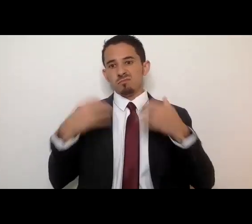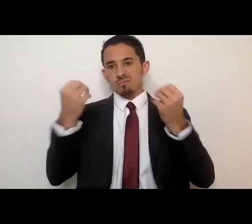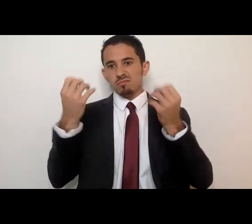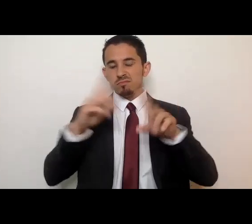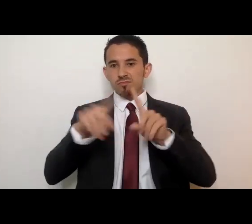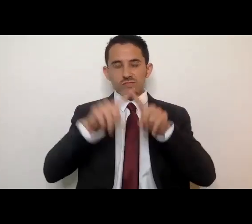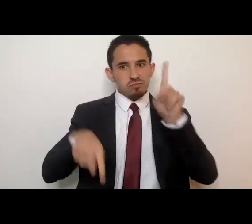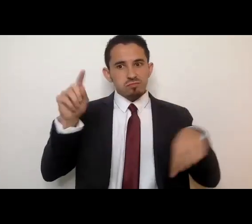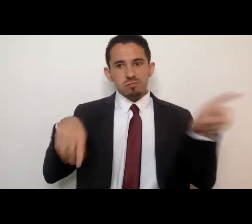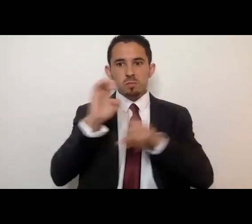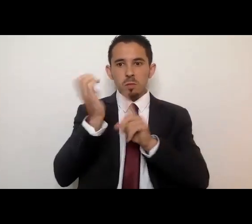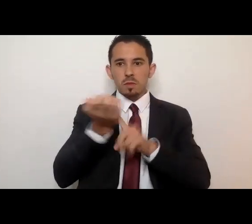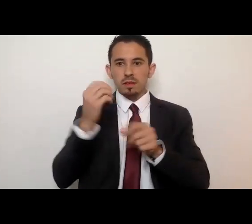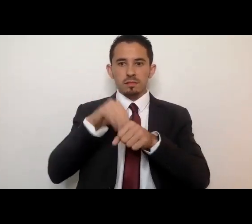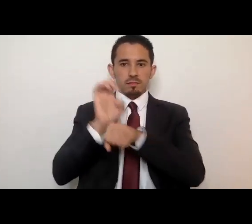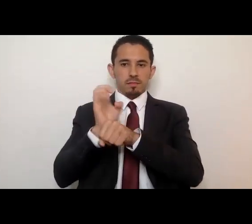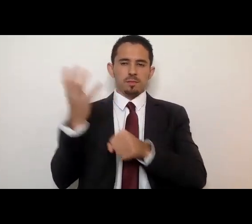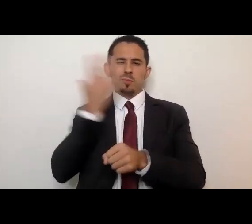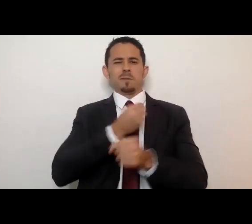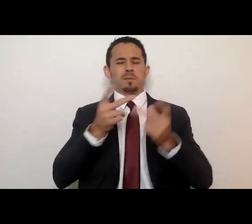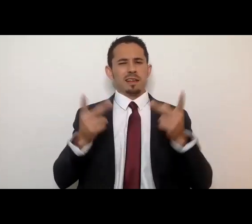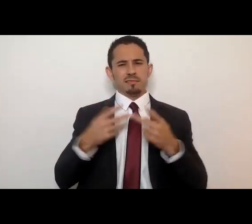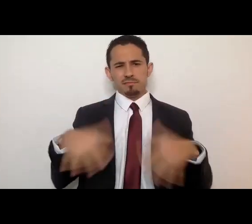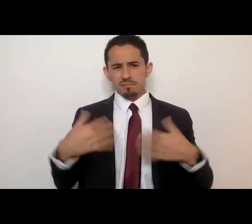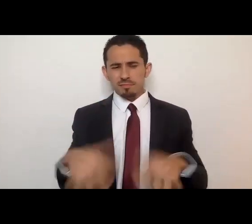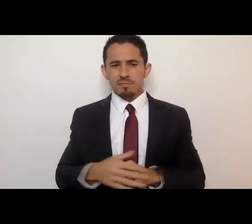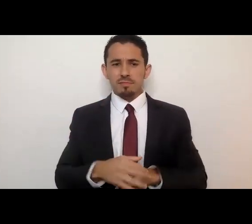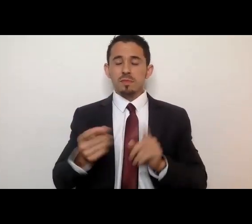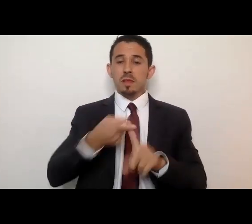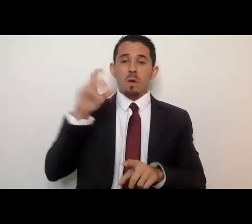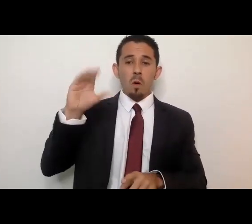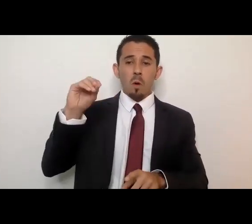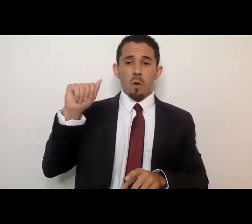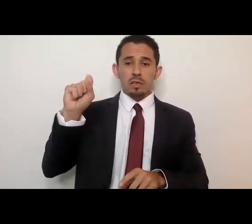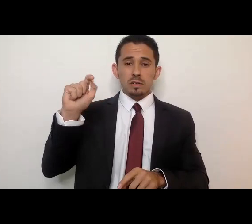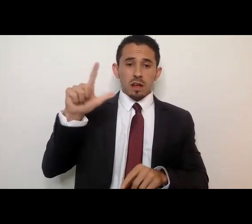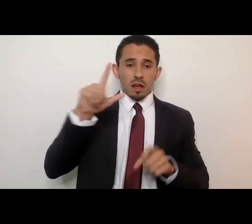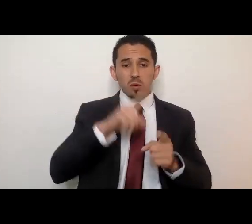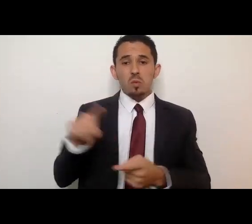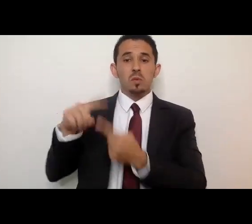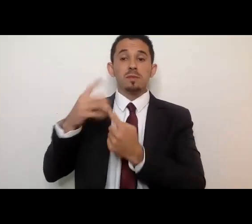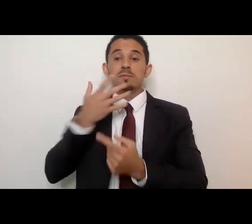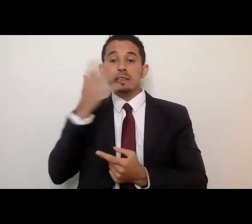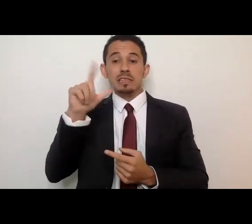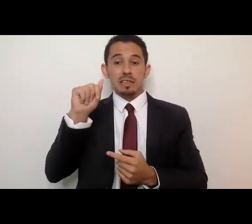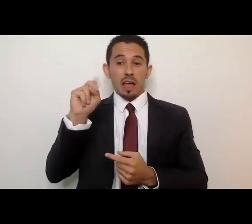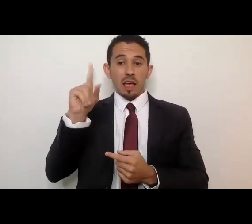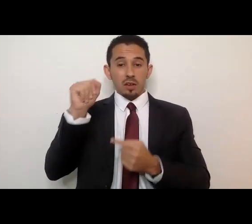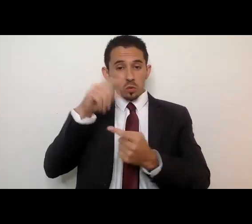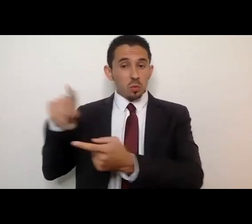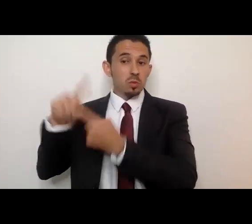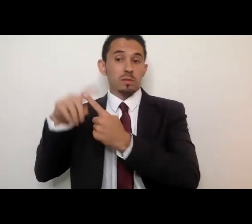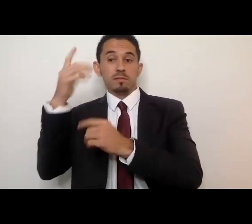slide show the variety of ecologies in one country. It's a beautiful place. This was driving from the